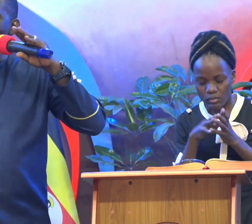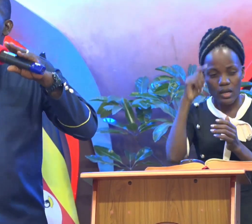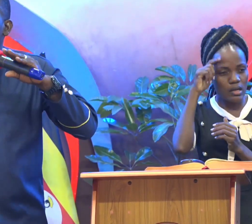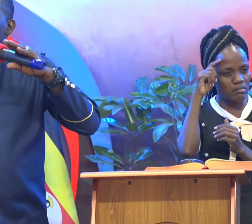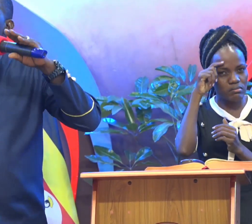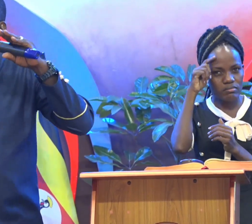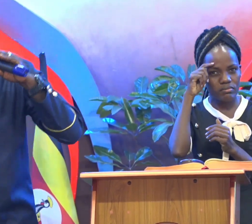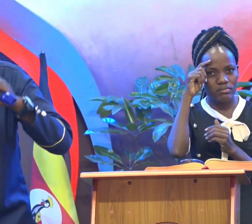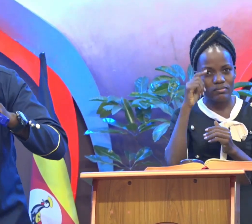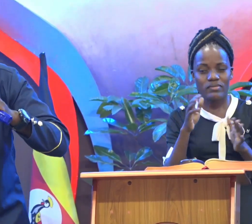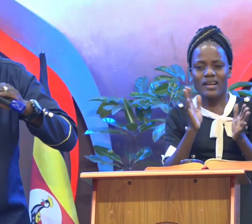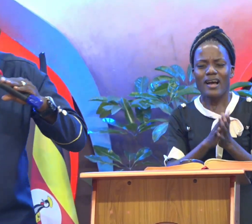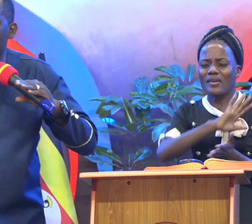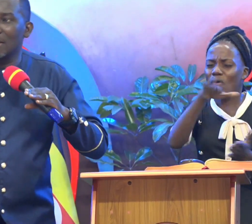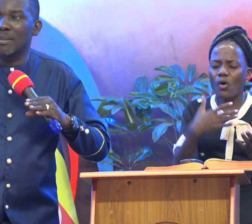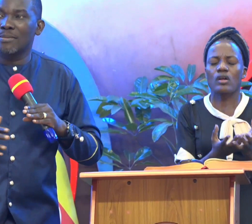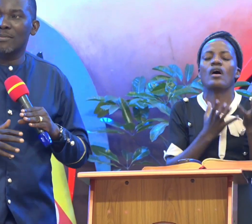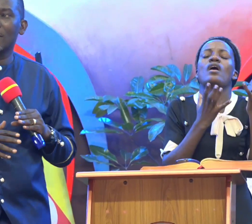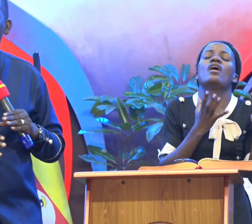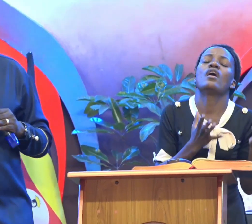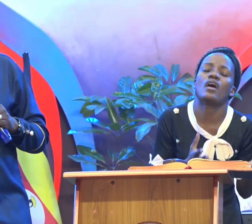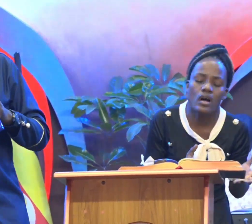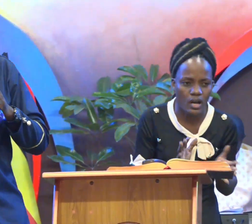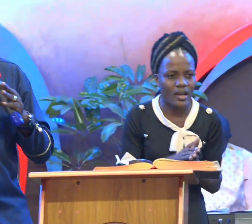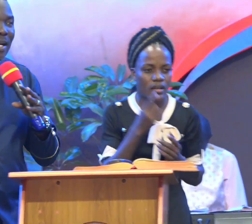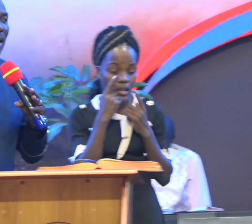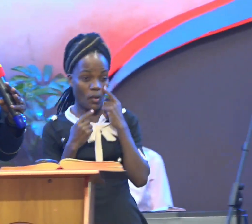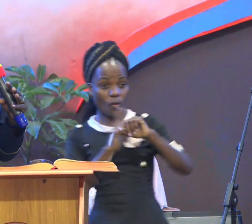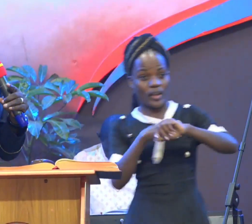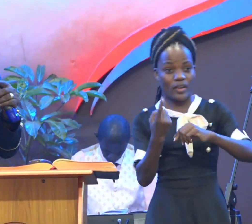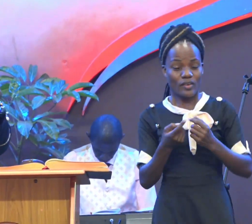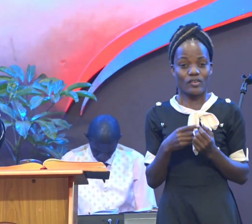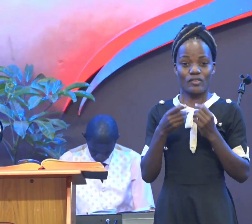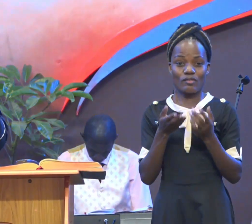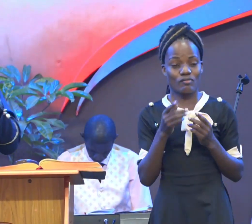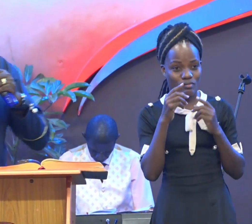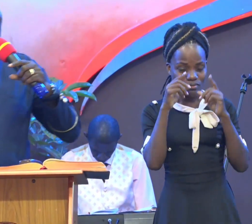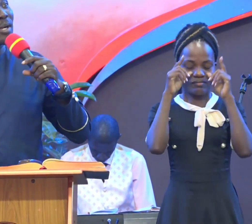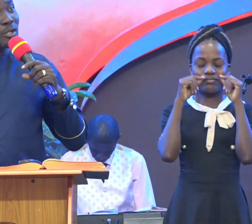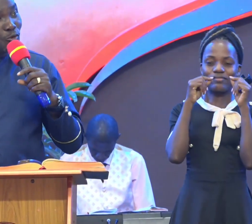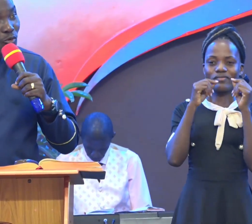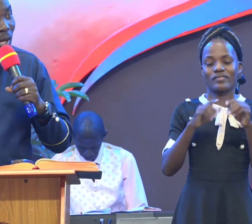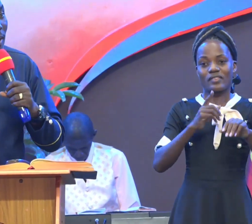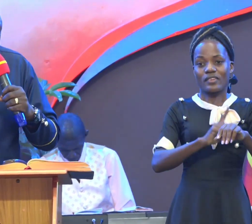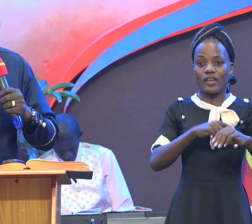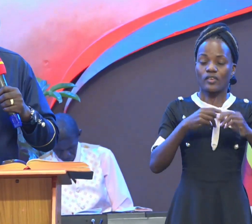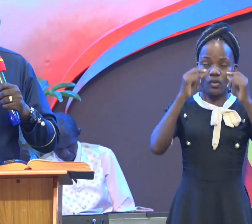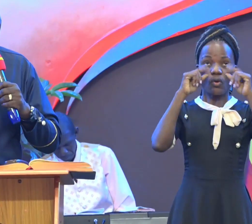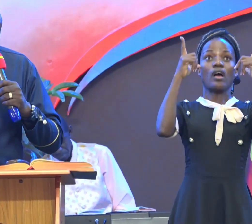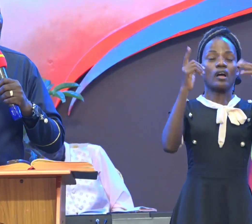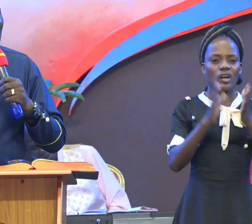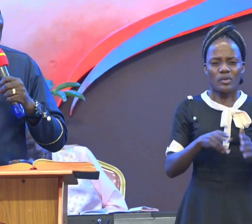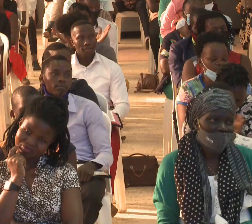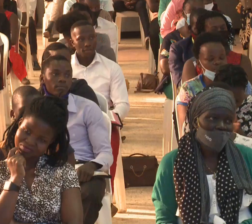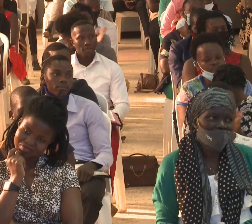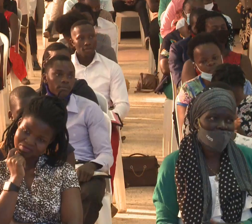think. The heaviness and the crimes. When you sleep. By the time you wake